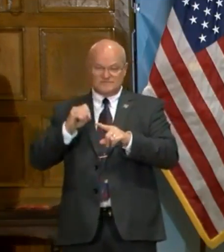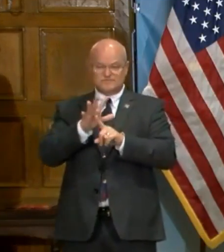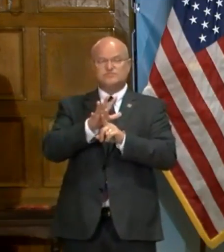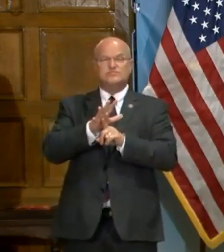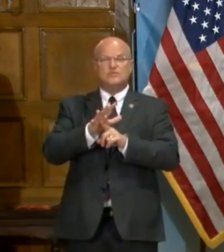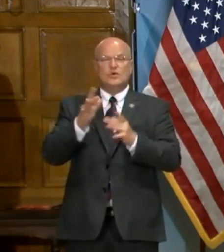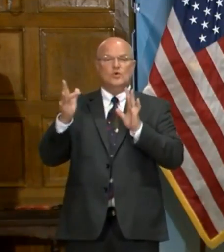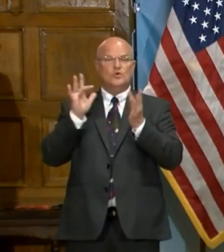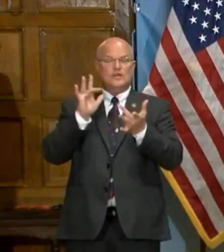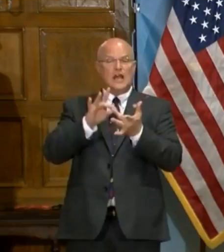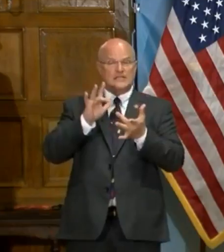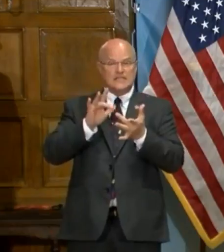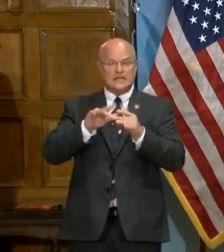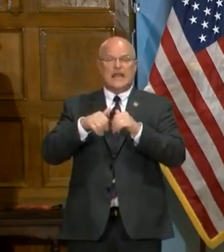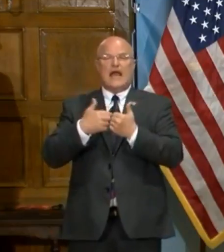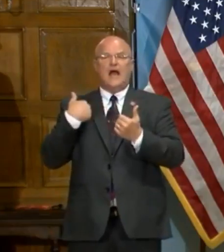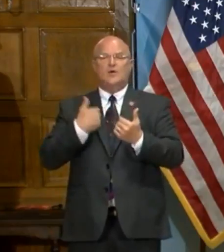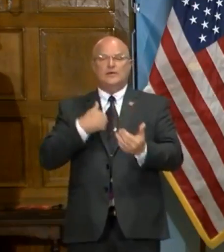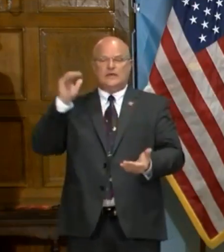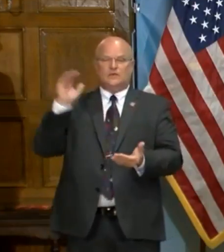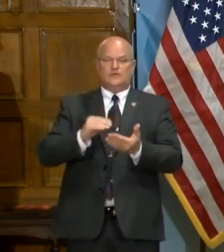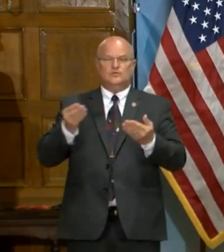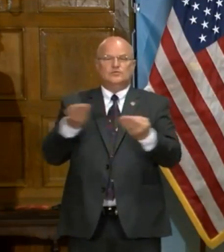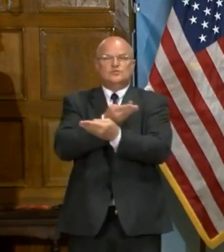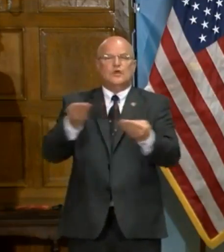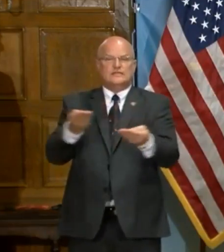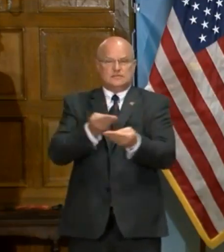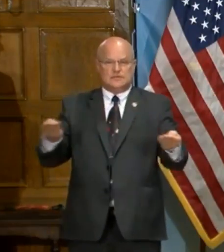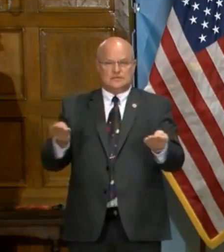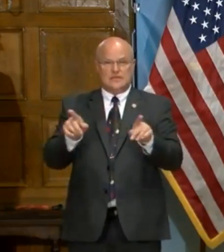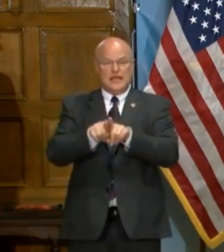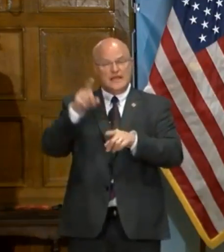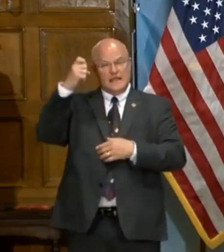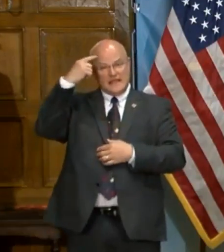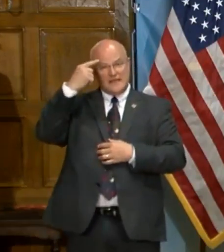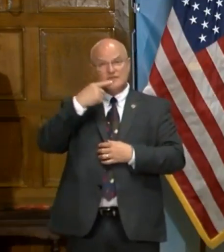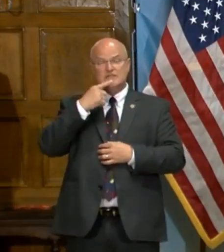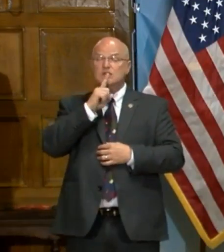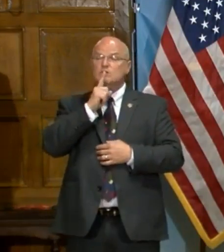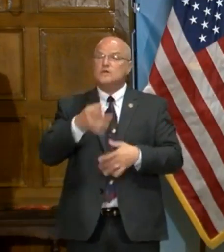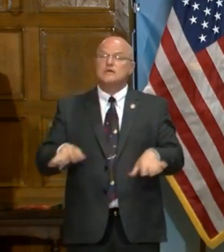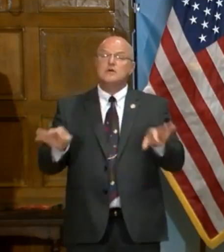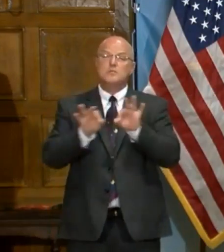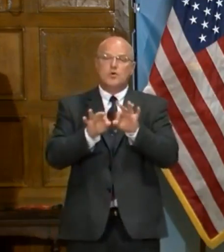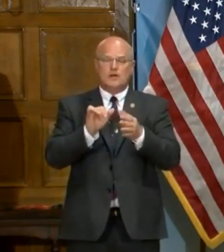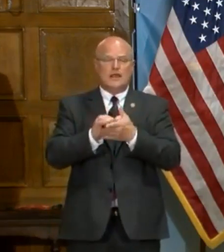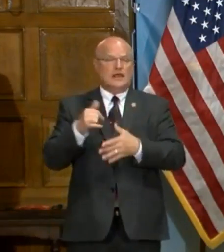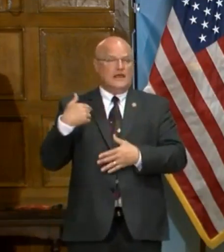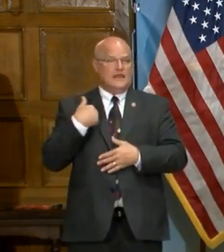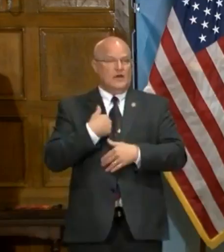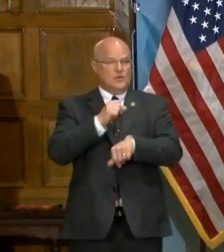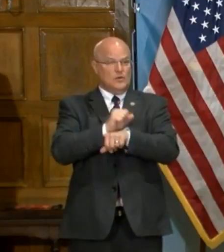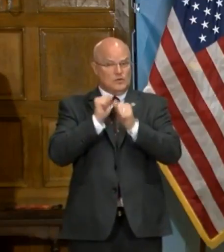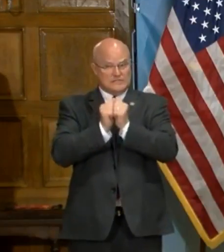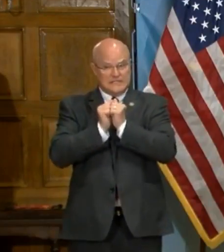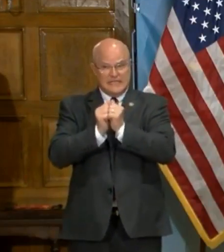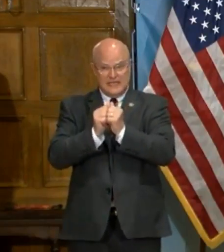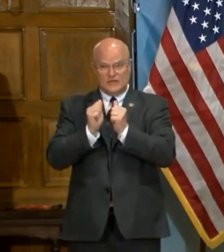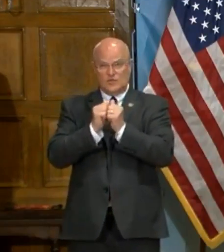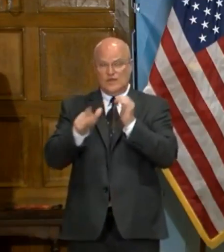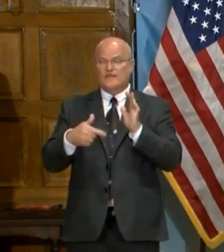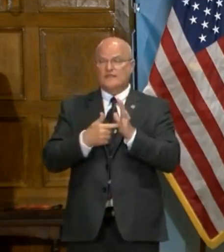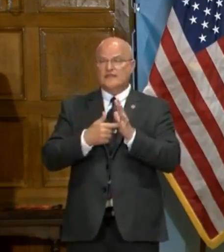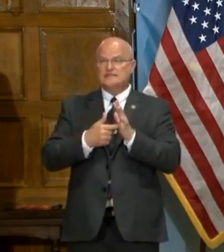been in contact, and how we can reduce the transmission. As the governor said, it's really important that we work together on